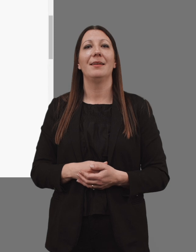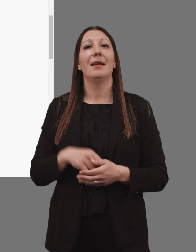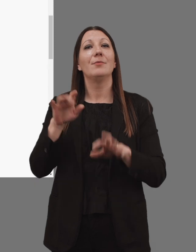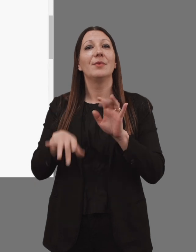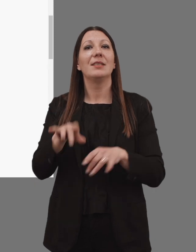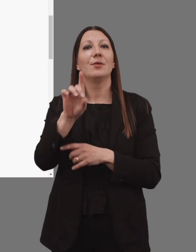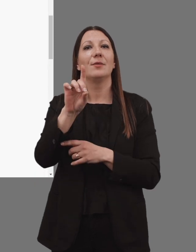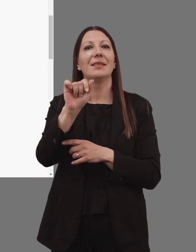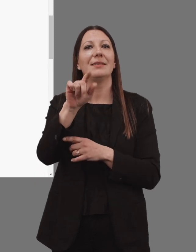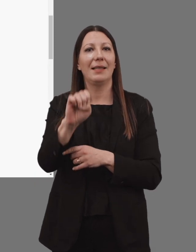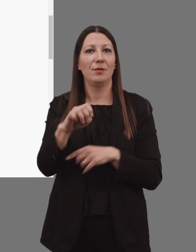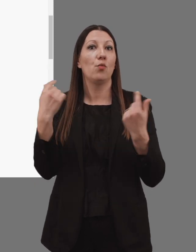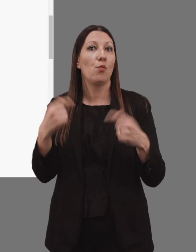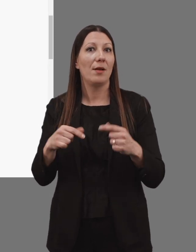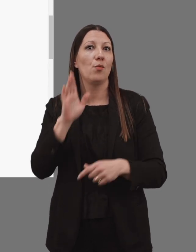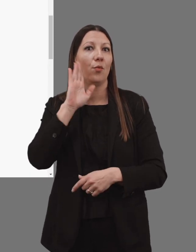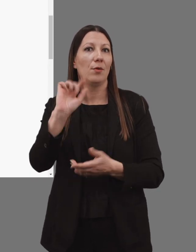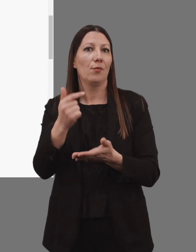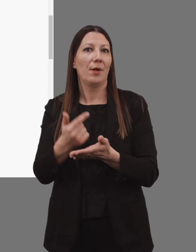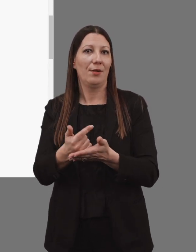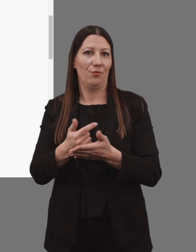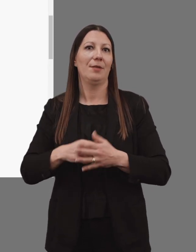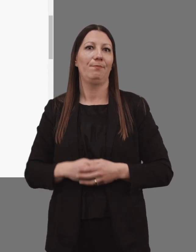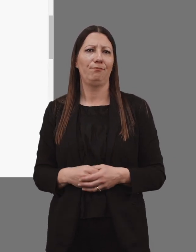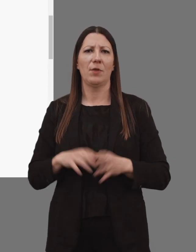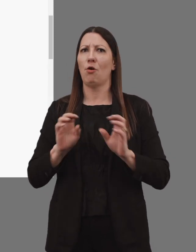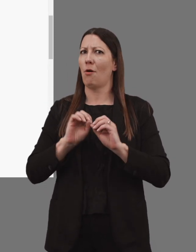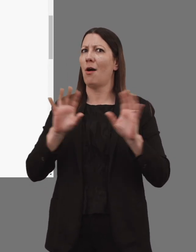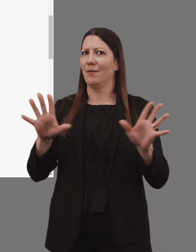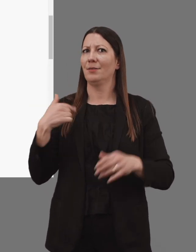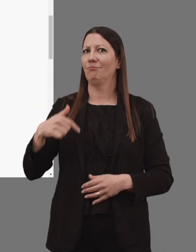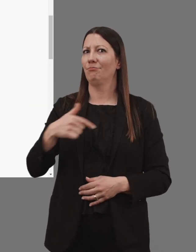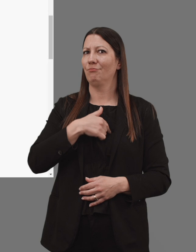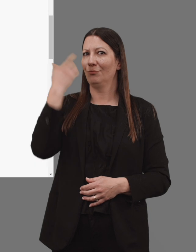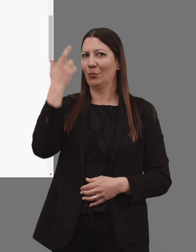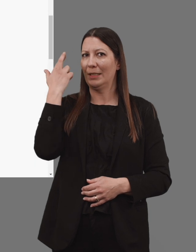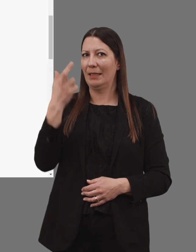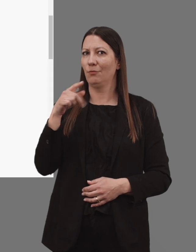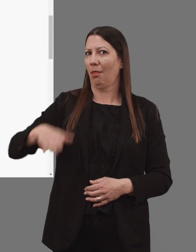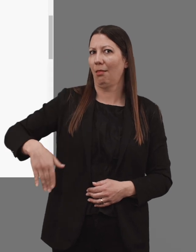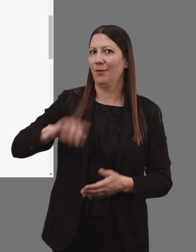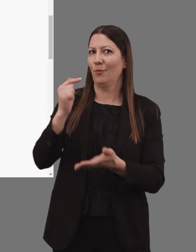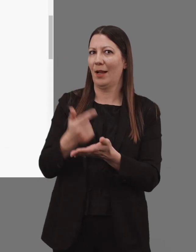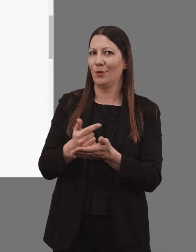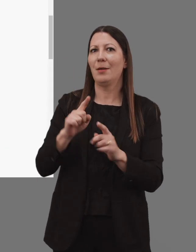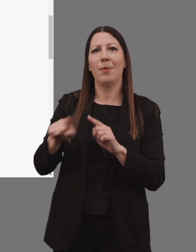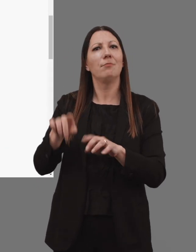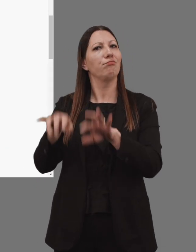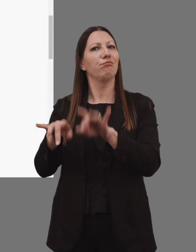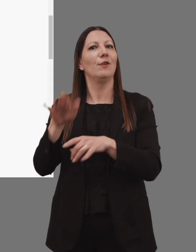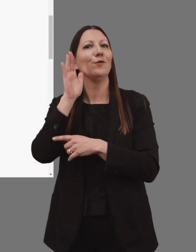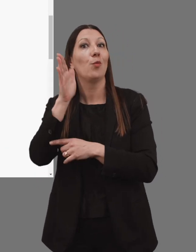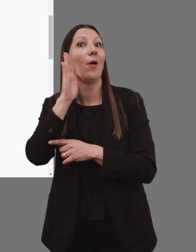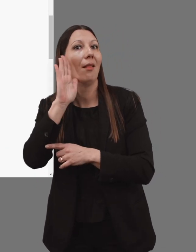we understand obviously that you have not graduated yet, that's okay, but you'll put in your graduation date for the future. And also just up